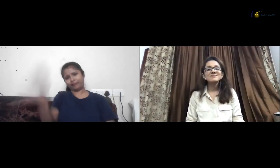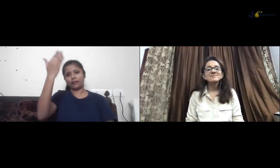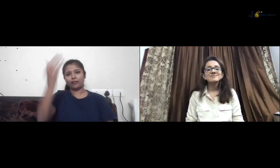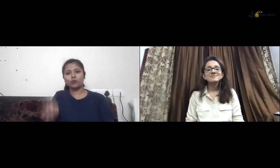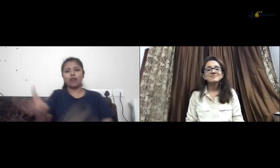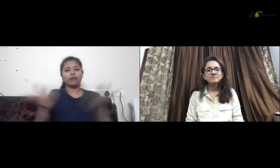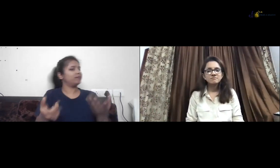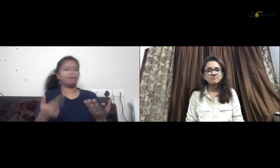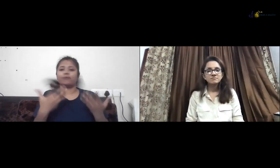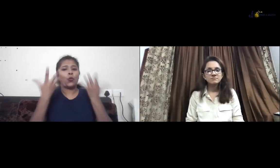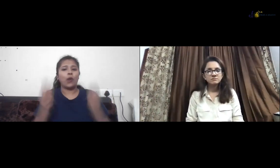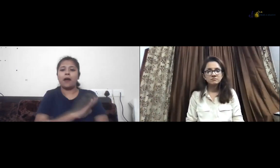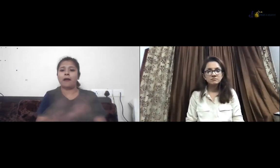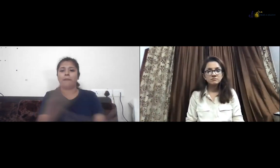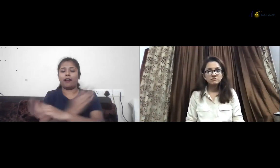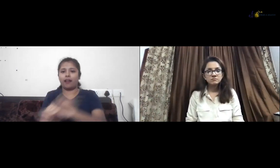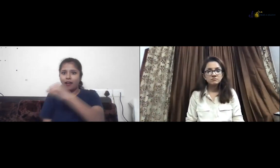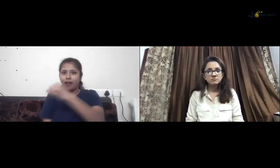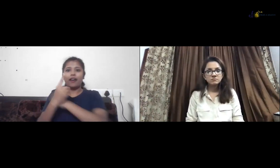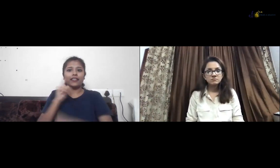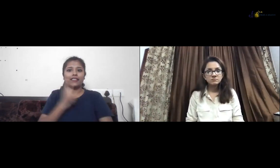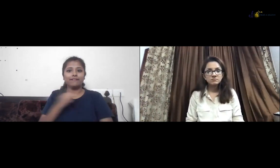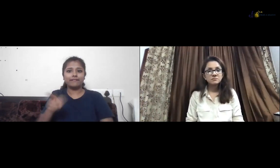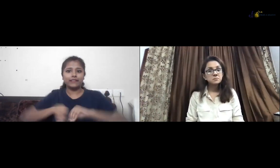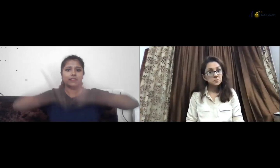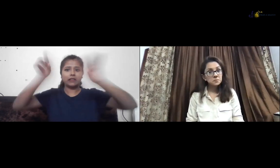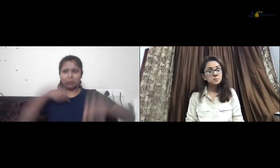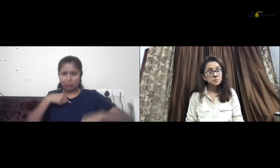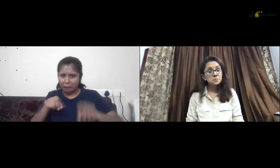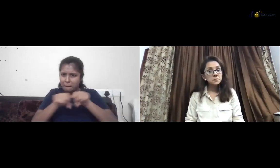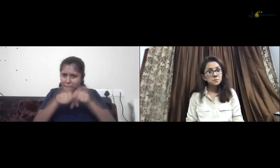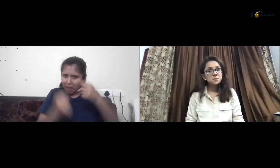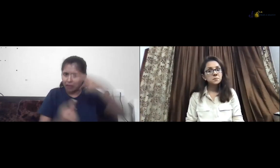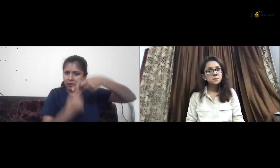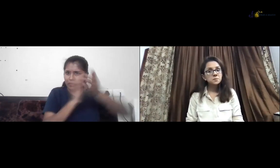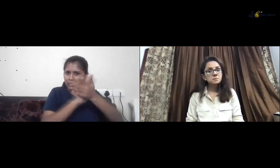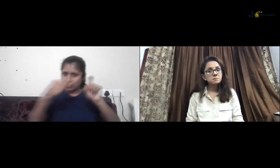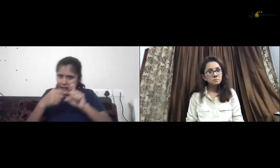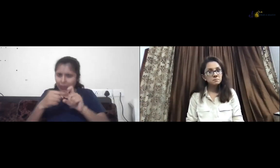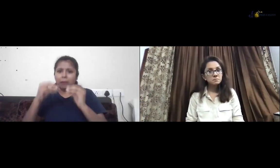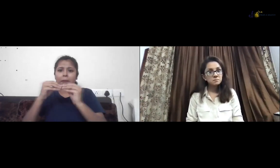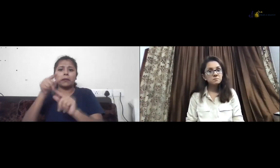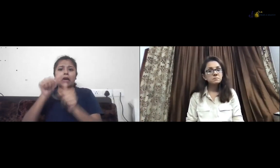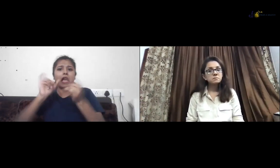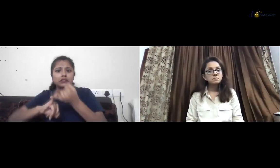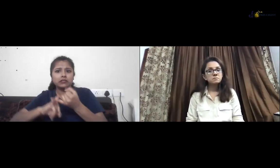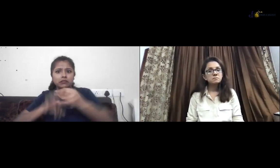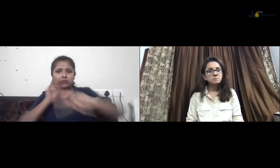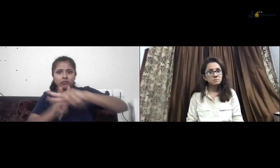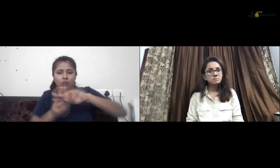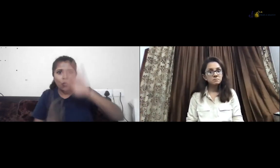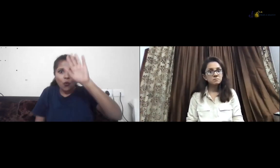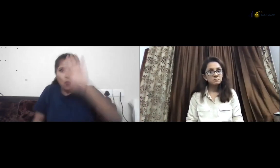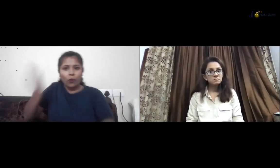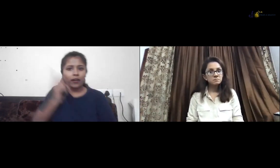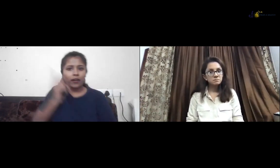are resting and they are asking wife to work, no, they have to work together. It means that's a big